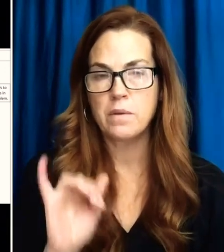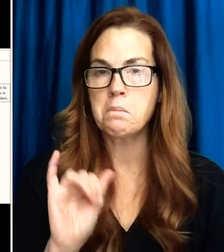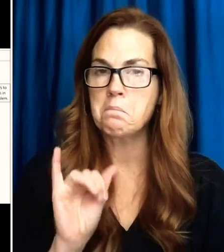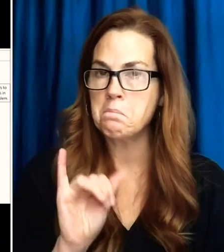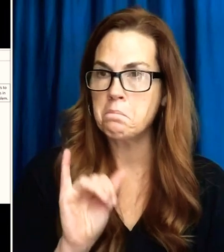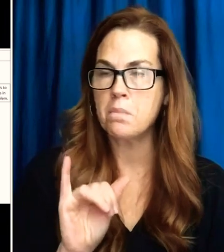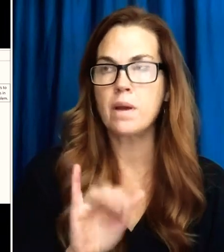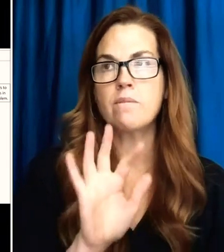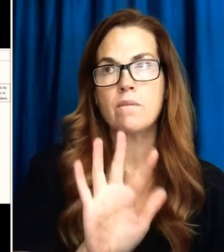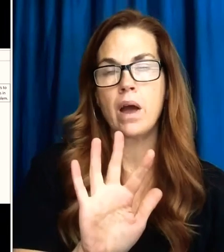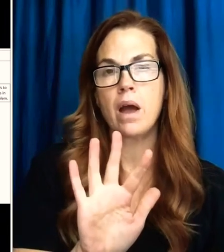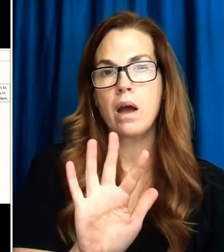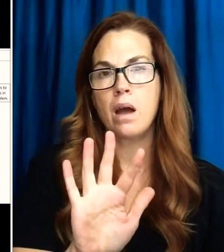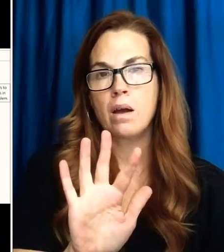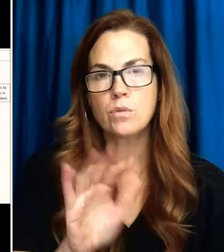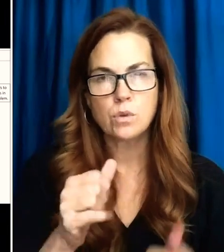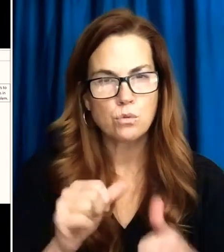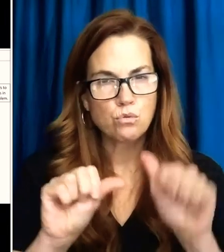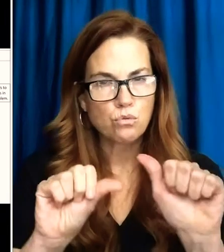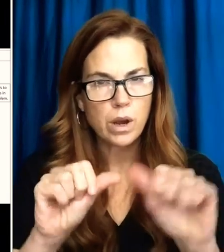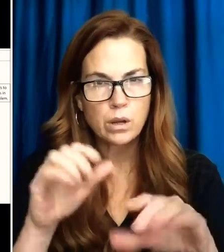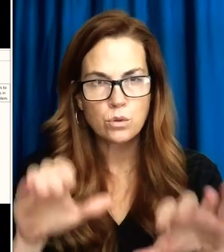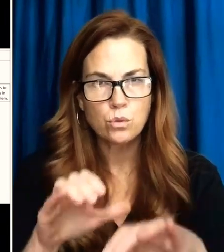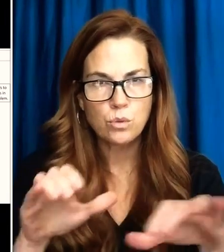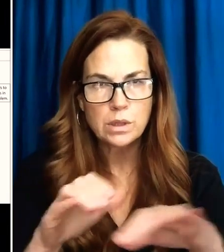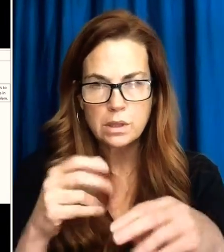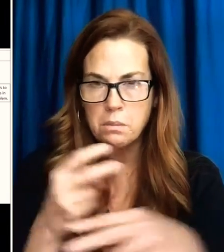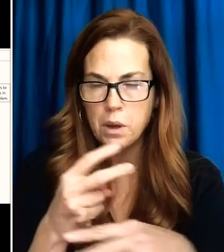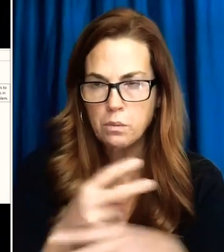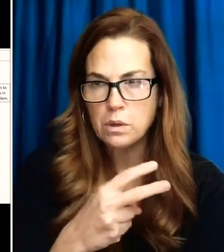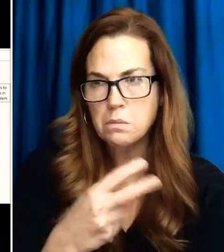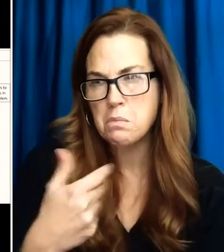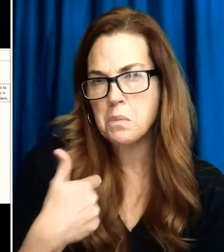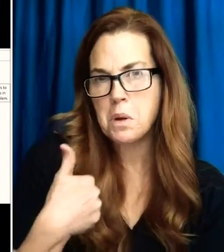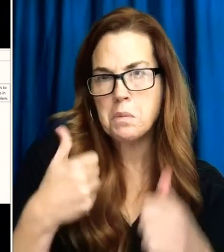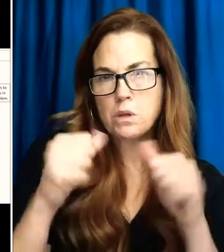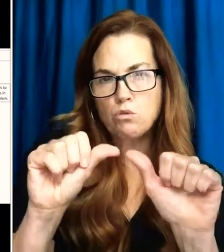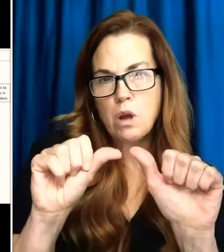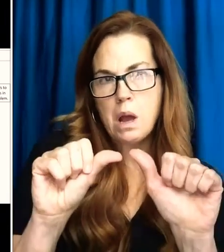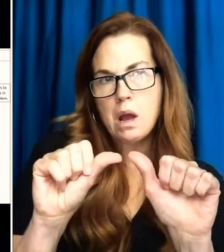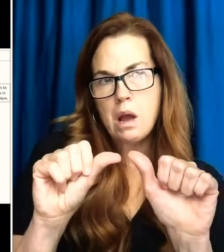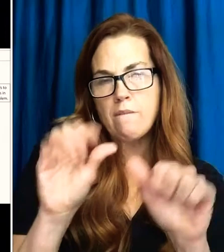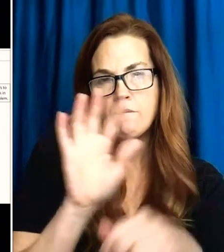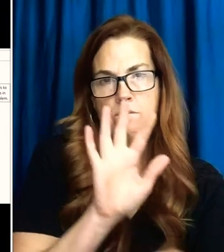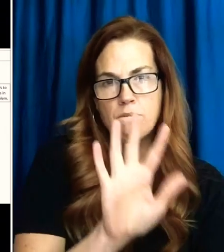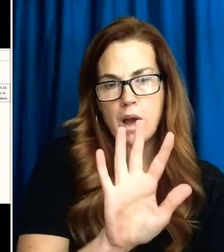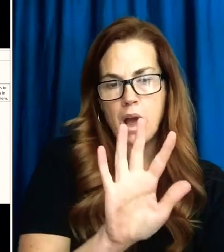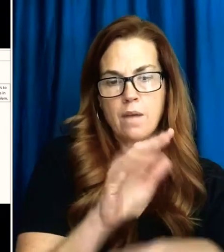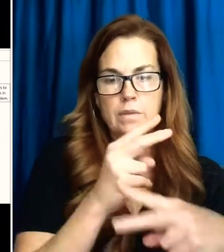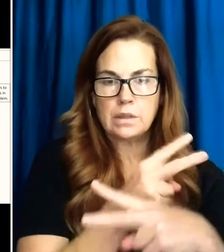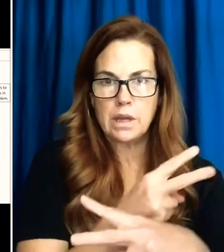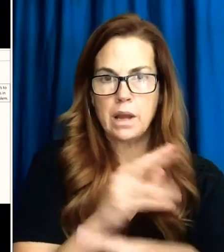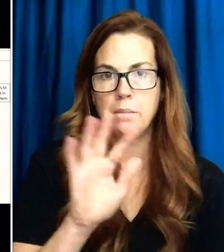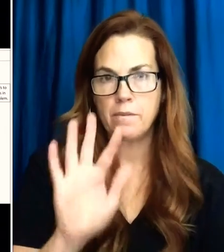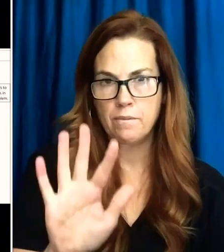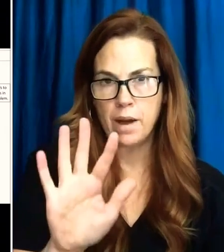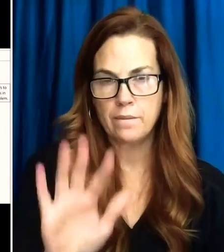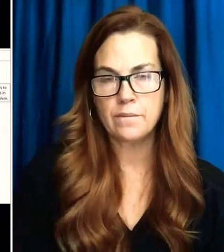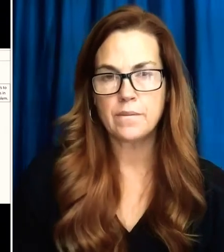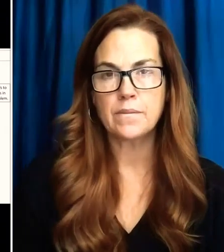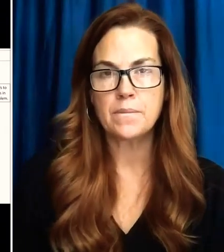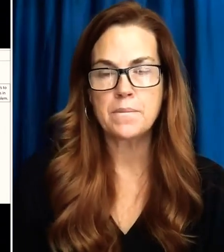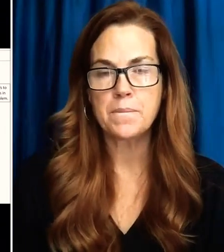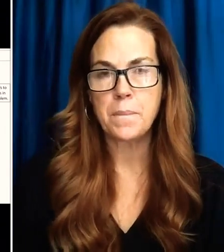doing some calculations. So I'm going to say, let's try 5 times 5. 5 times 5 gives me